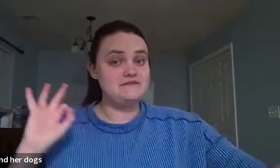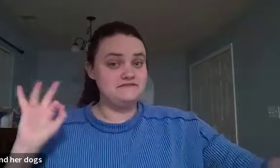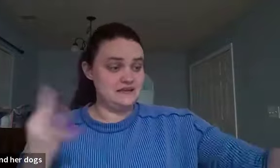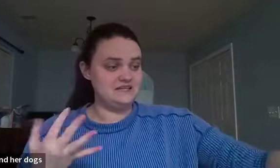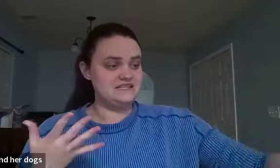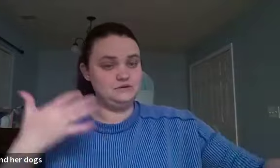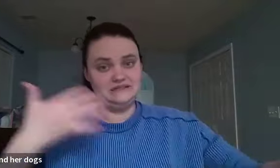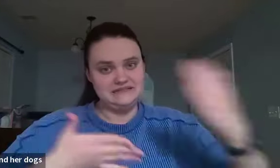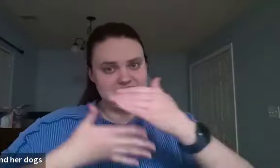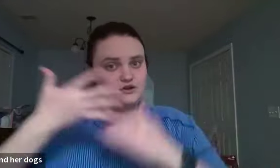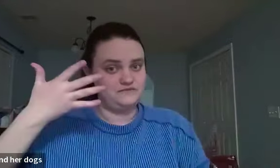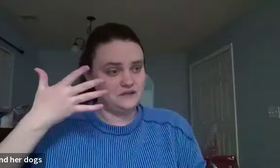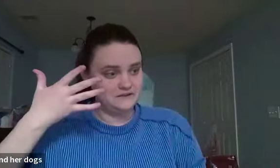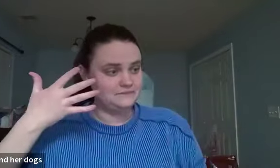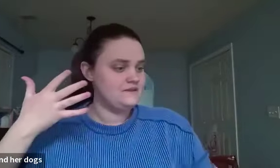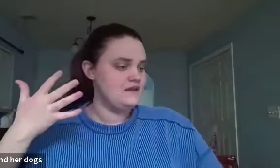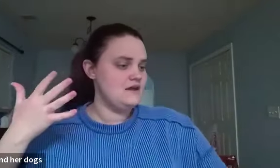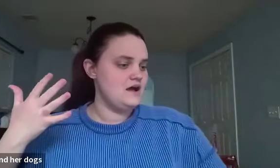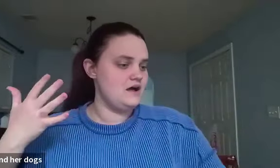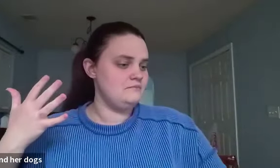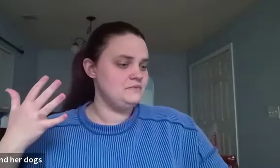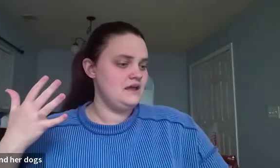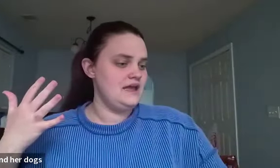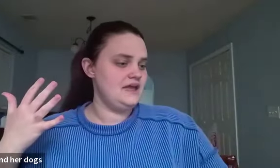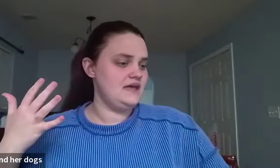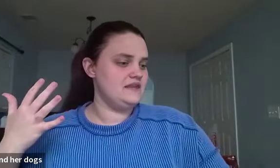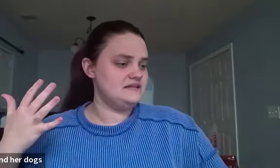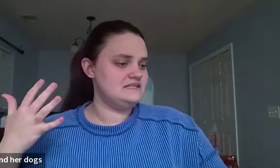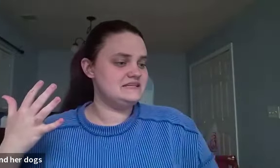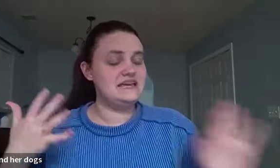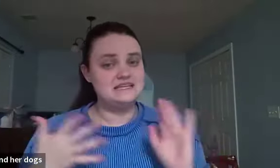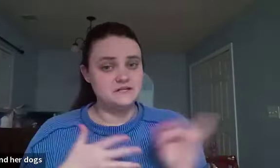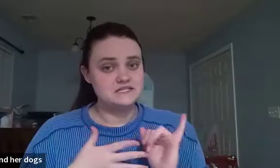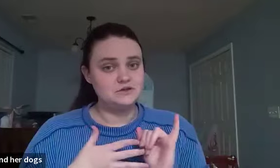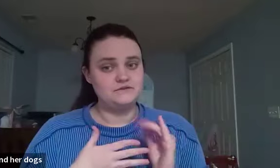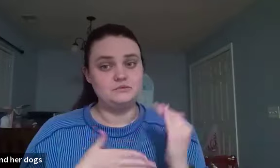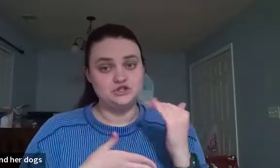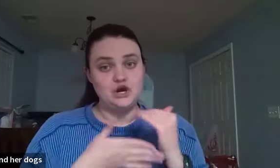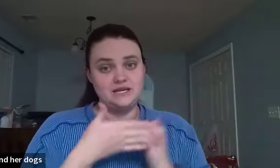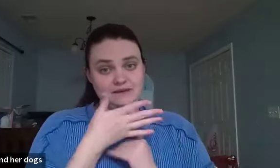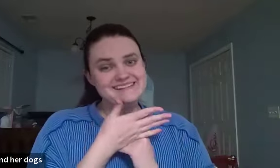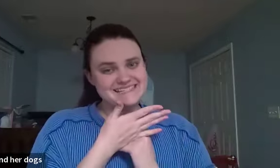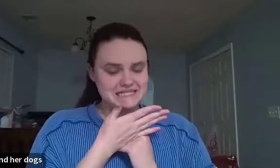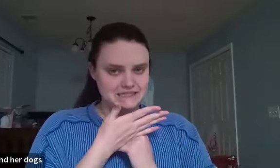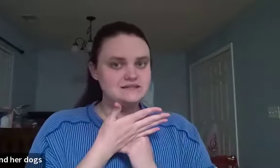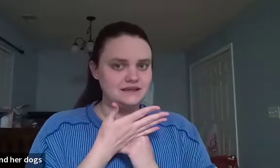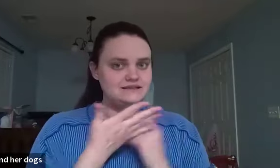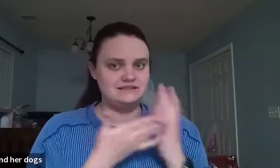a family, is like you would list out your family. Um, and the nice thing is that is very similar if you were talking about listing things